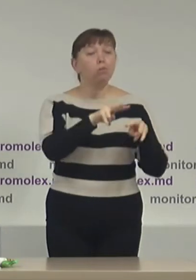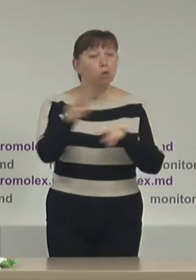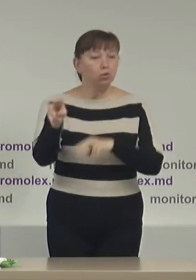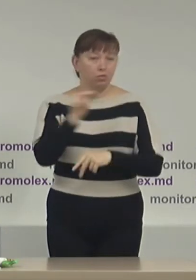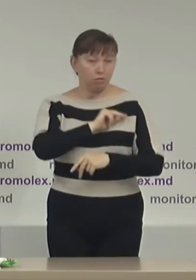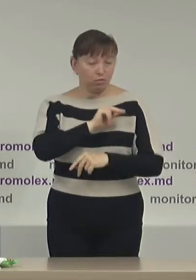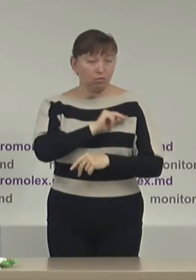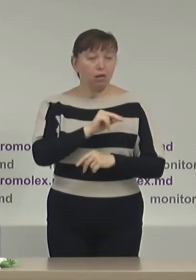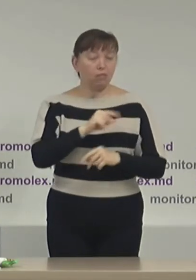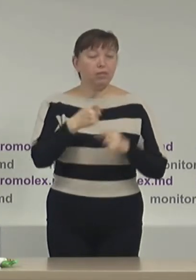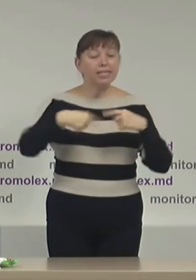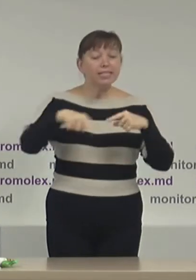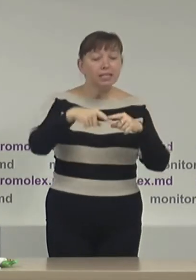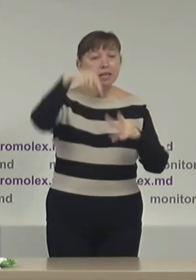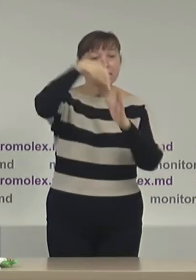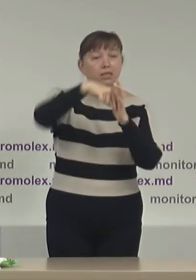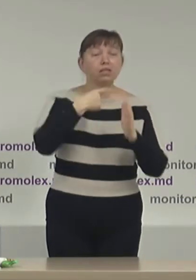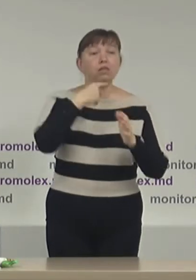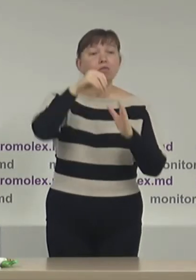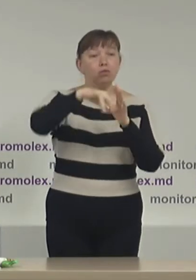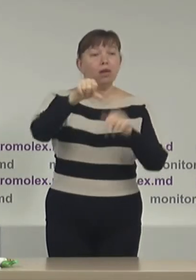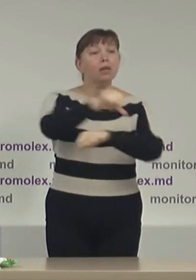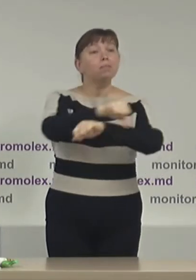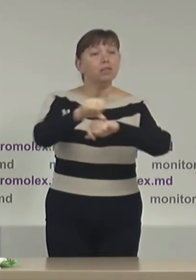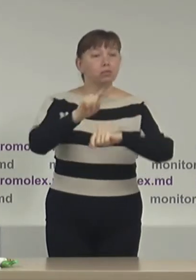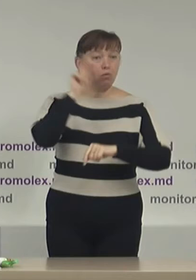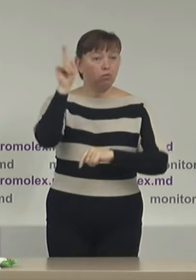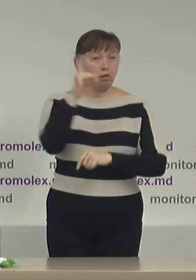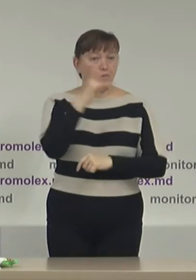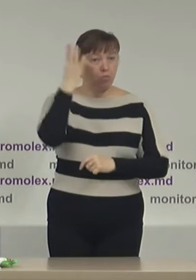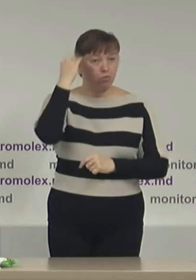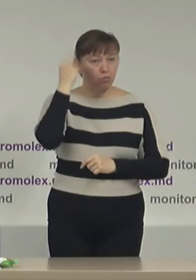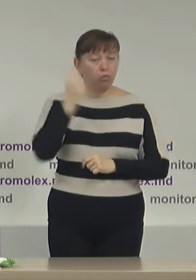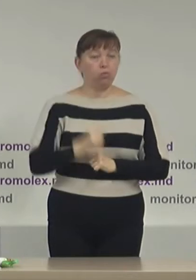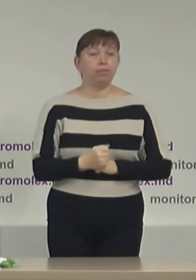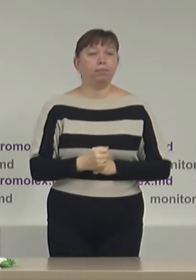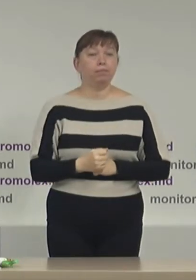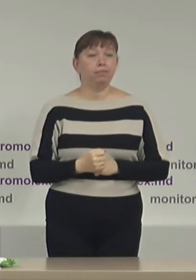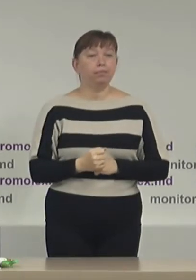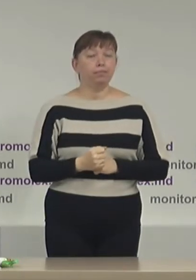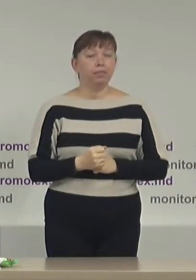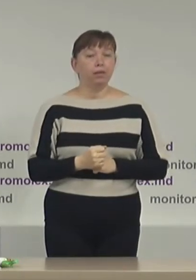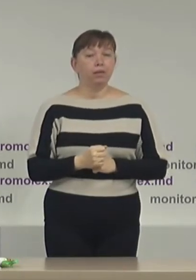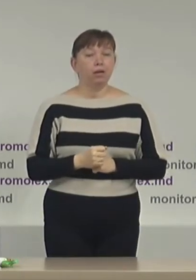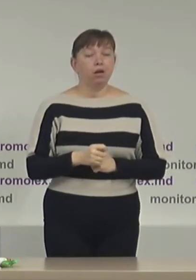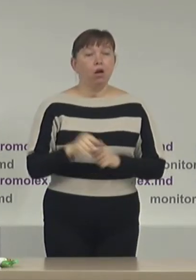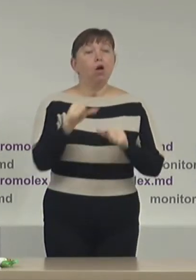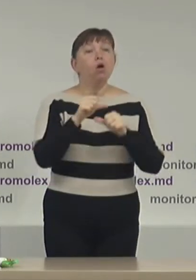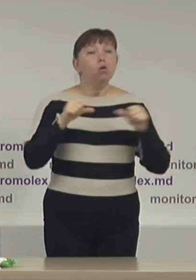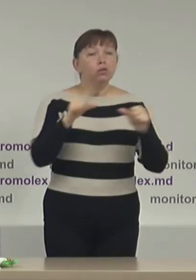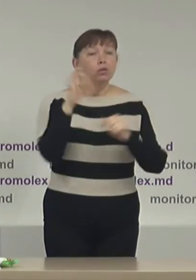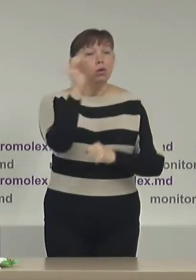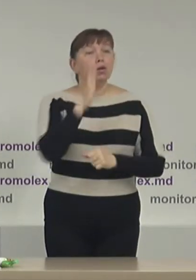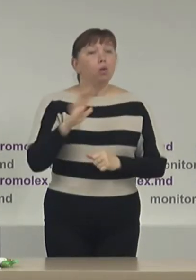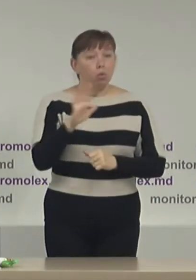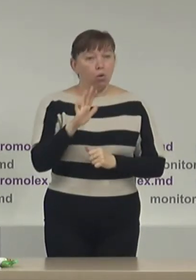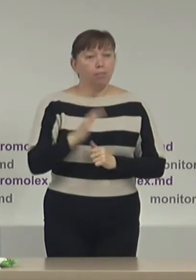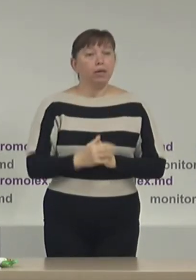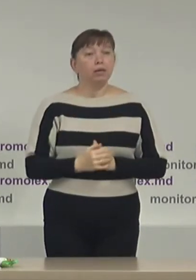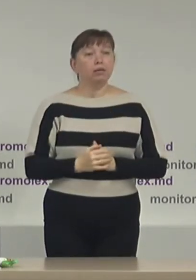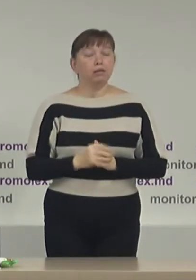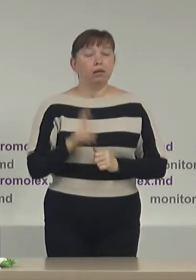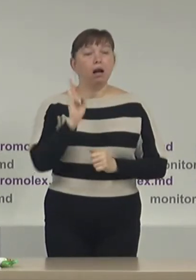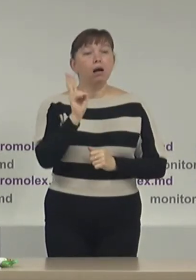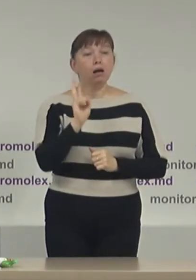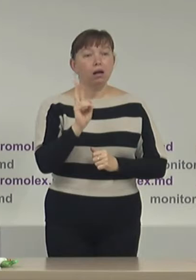and helping us to increase the number of observers who will observe the election process abroad. Council of